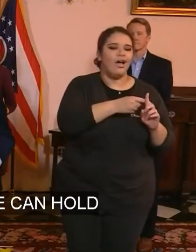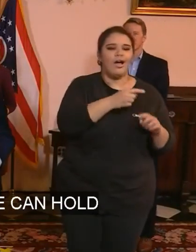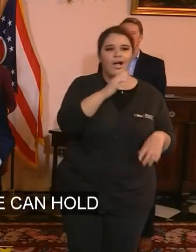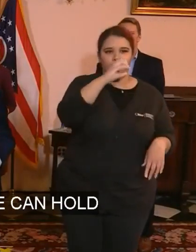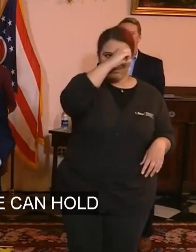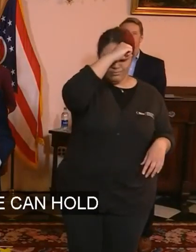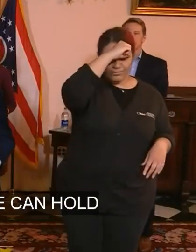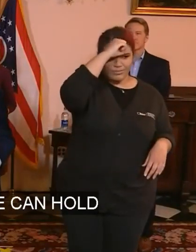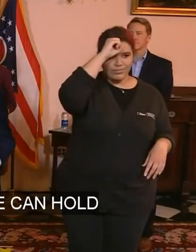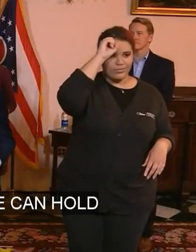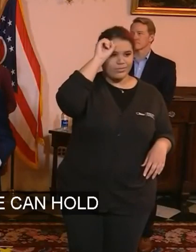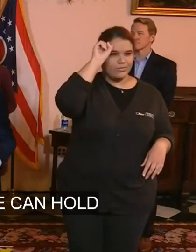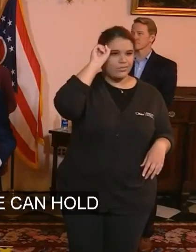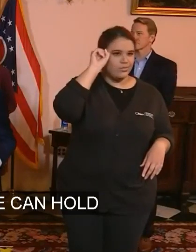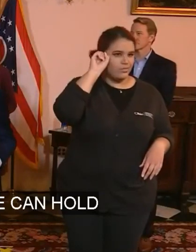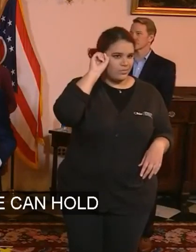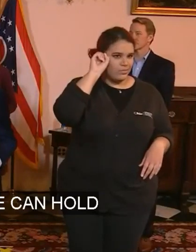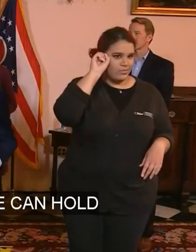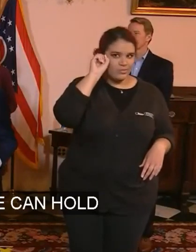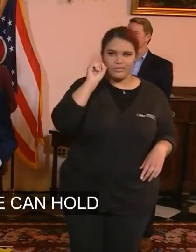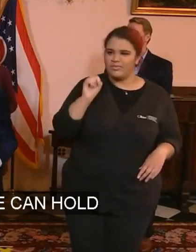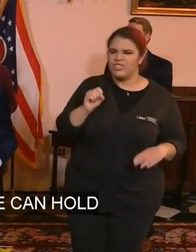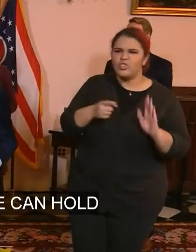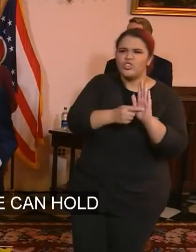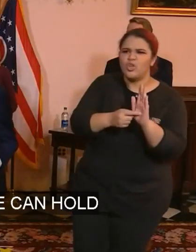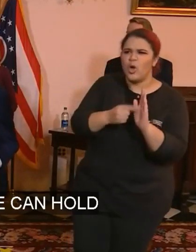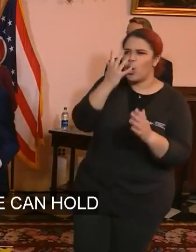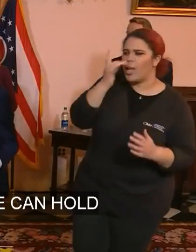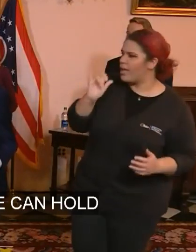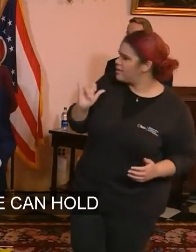taker. So show it on yourself how it works.